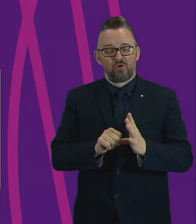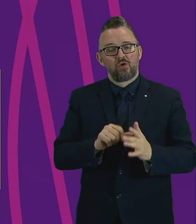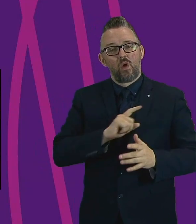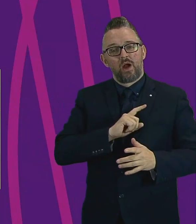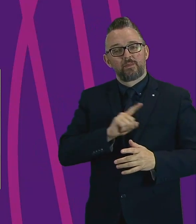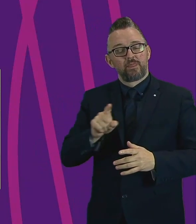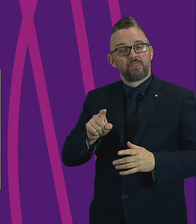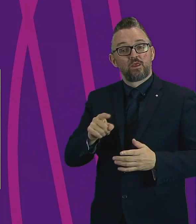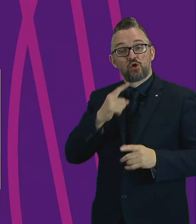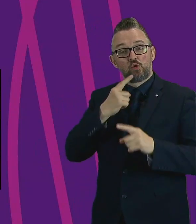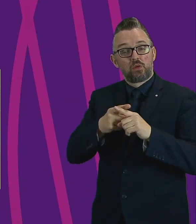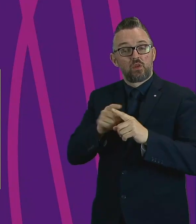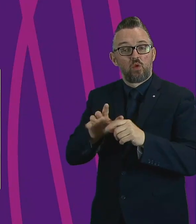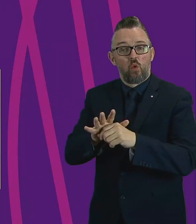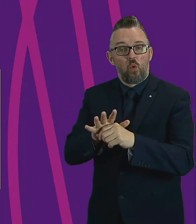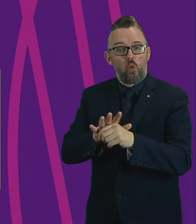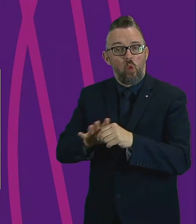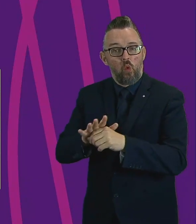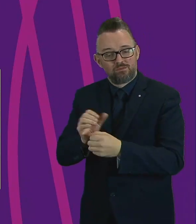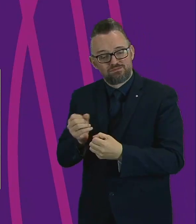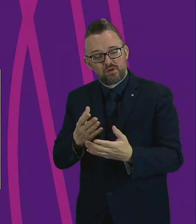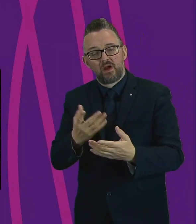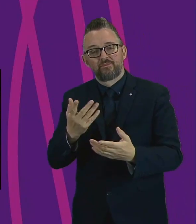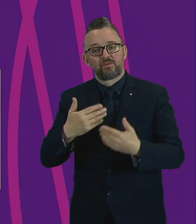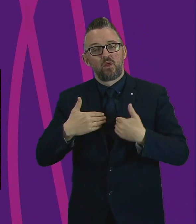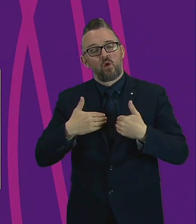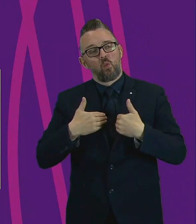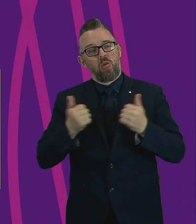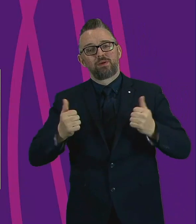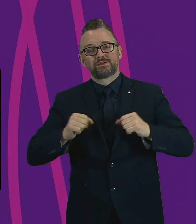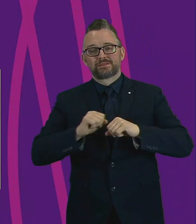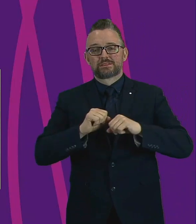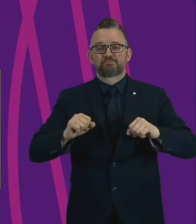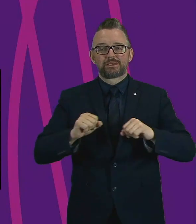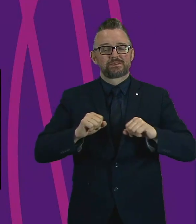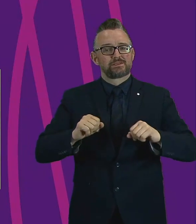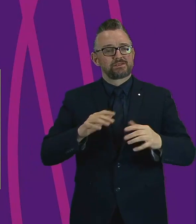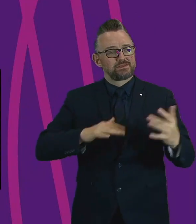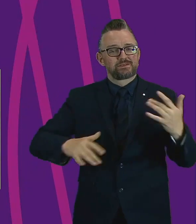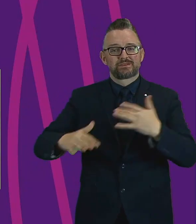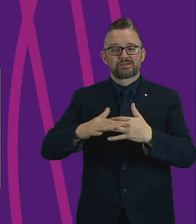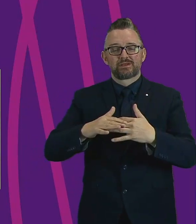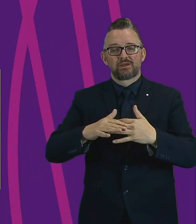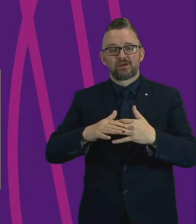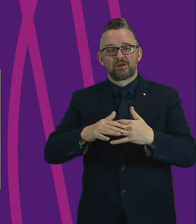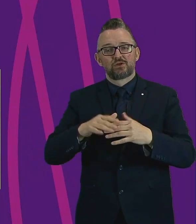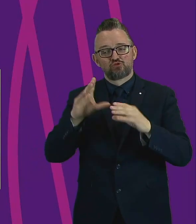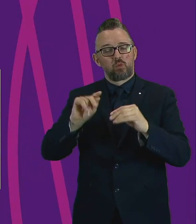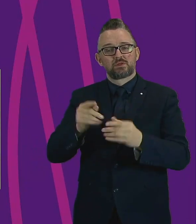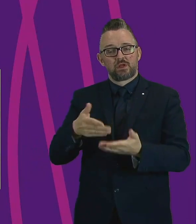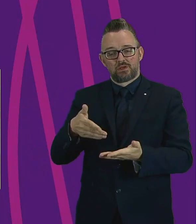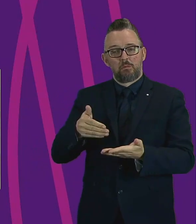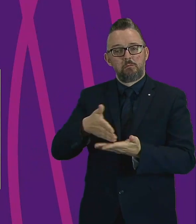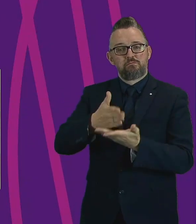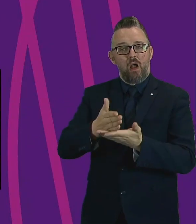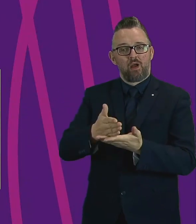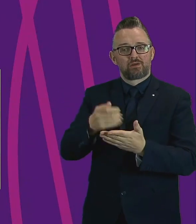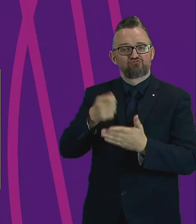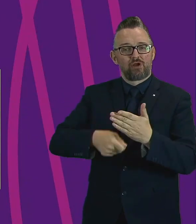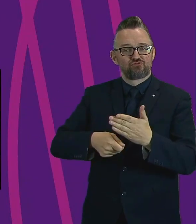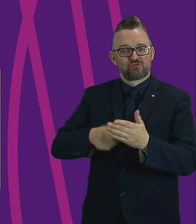local introduction of wellbeing spaces for the removal, as well as the removal of parking charges. These must not be lost as we